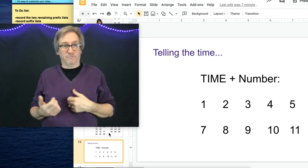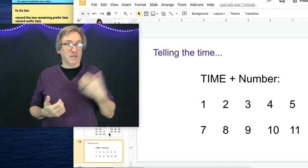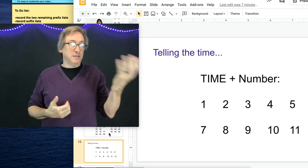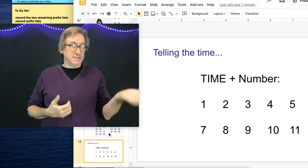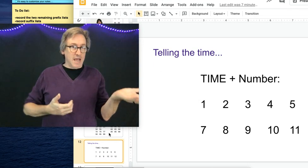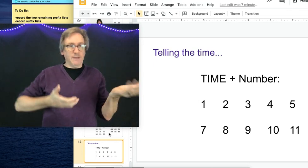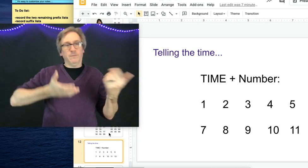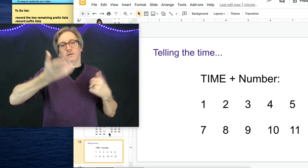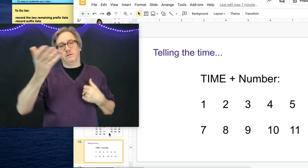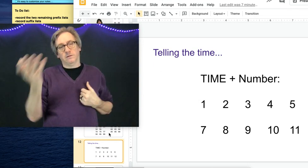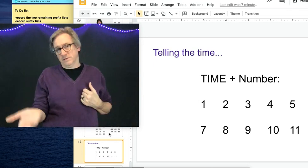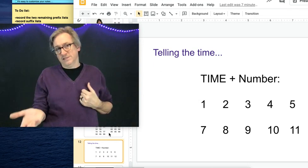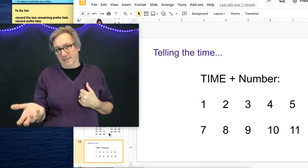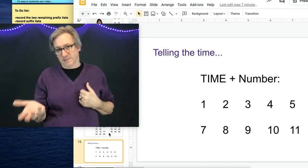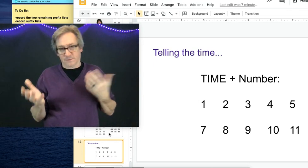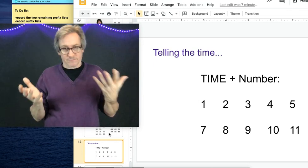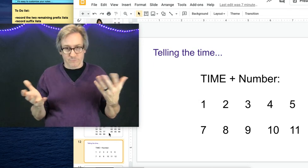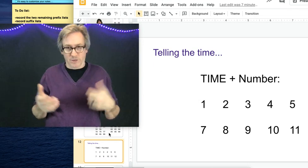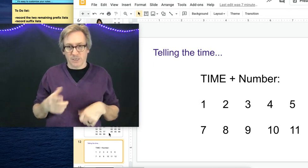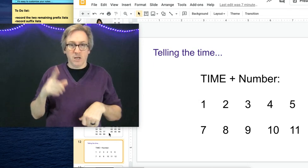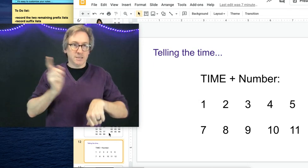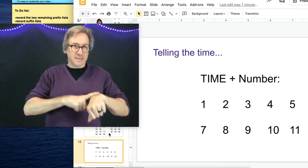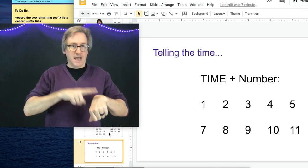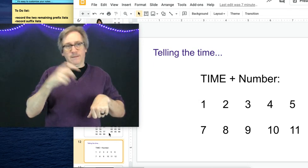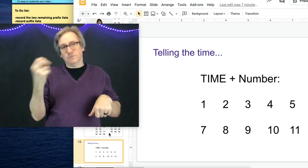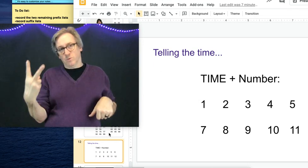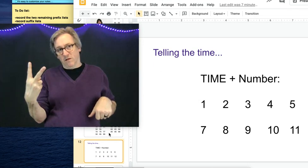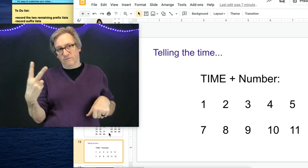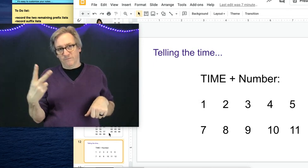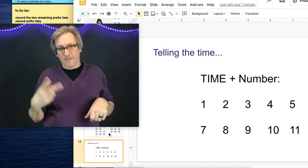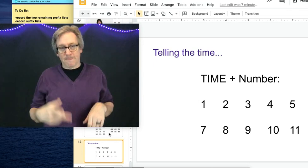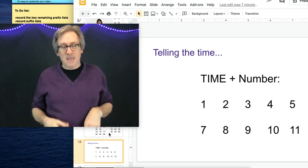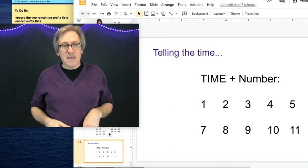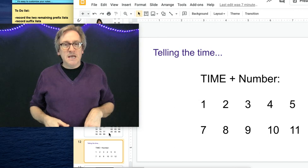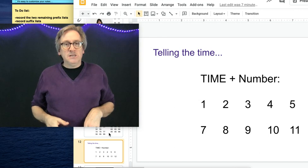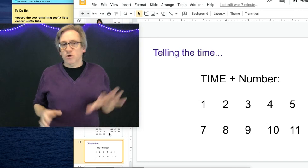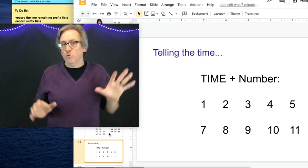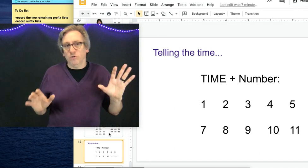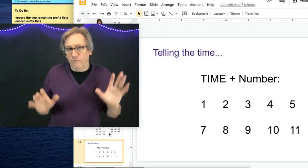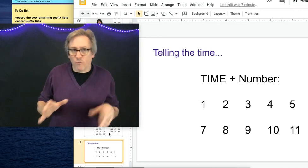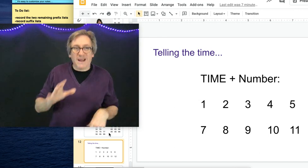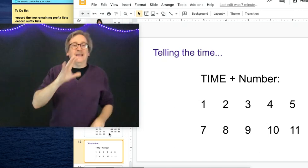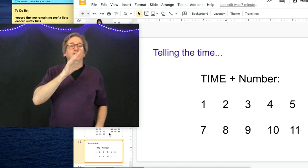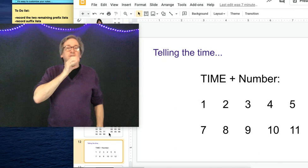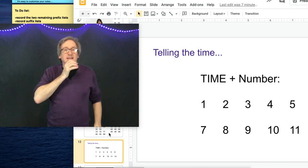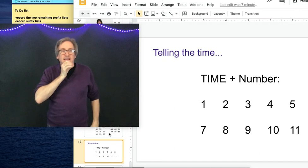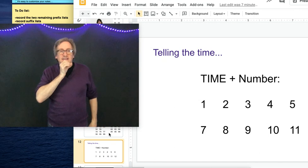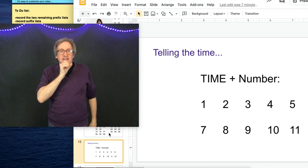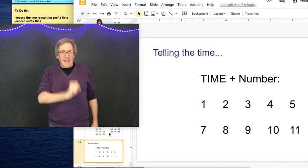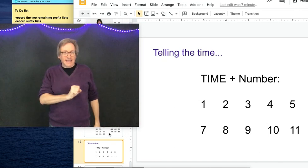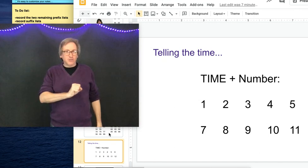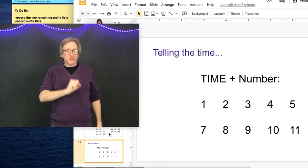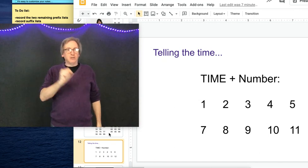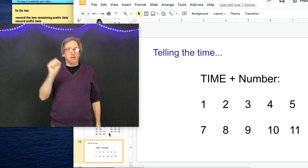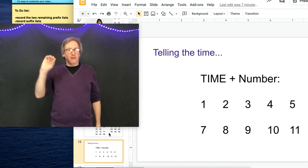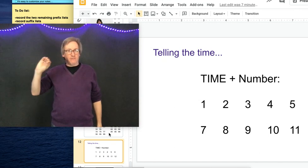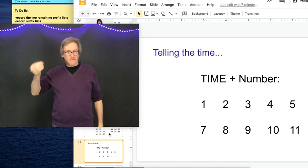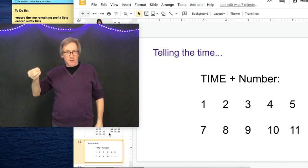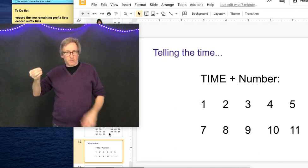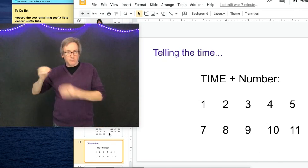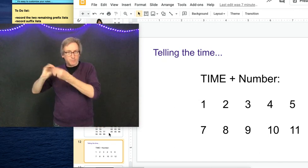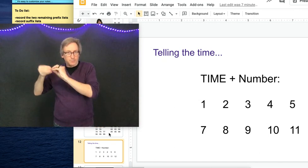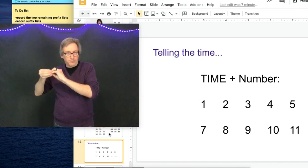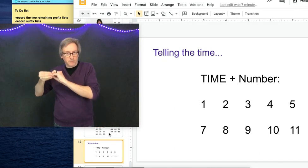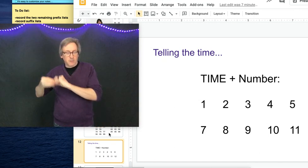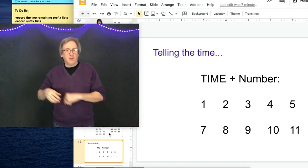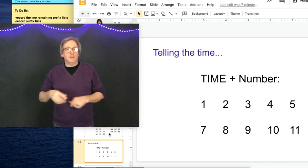5. Time, 6. Right? Time, 12. So for age, then the